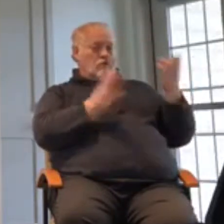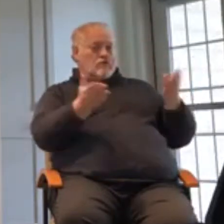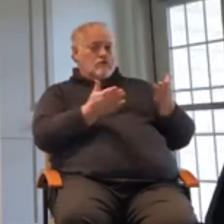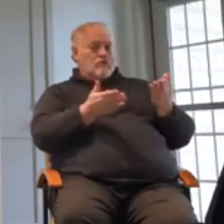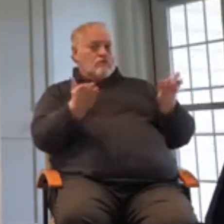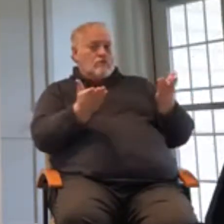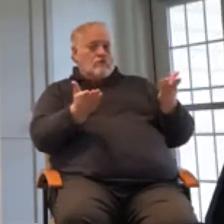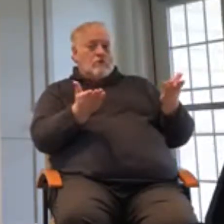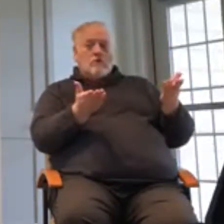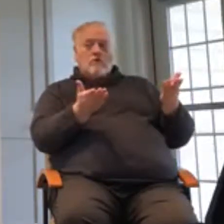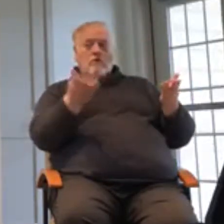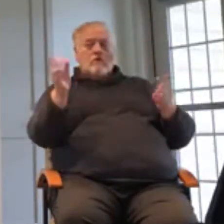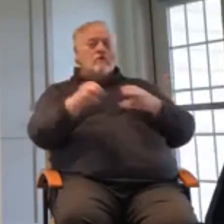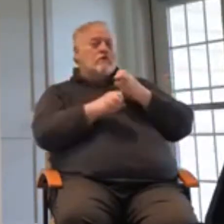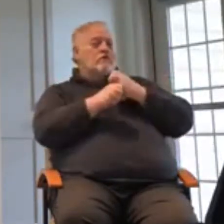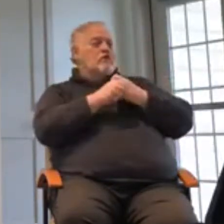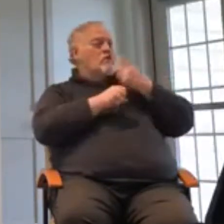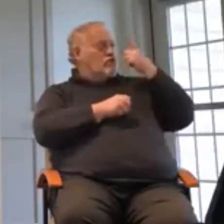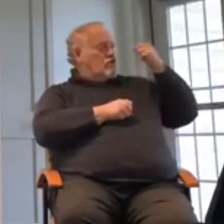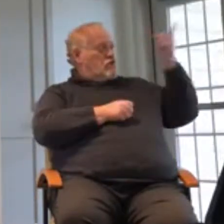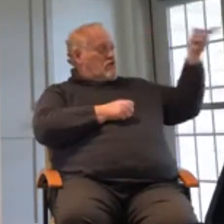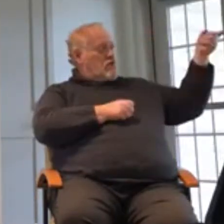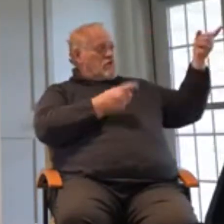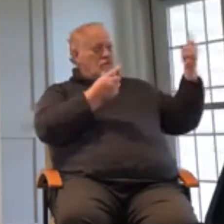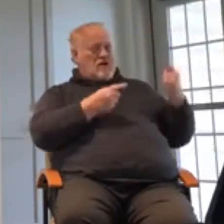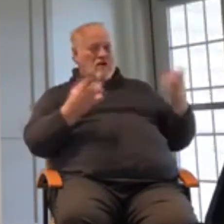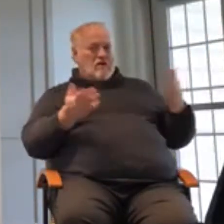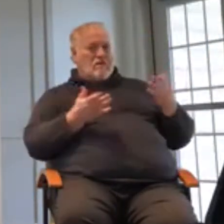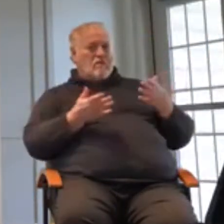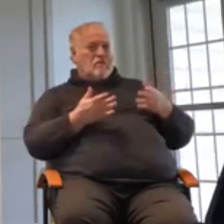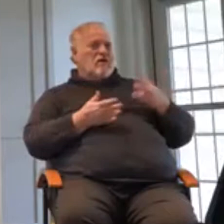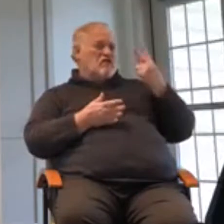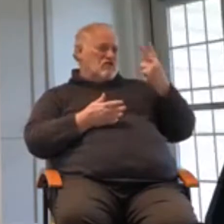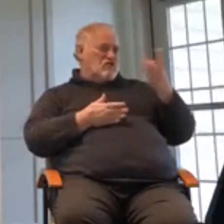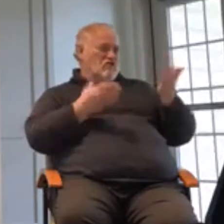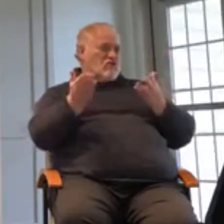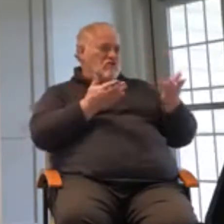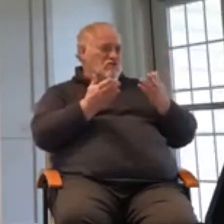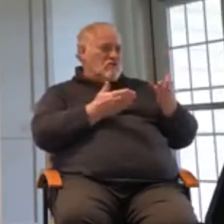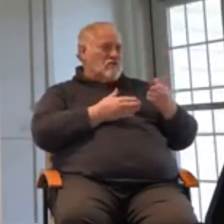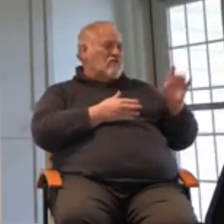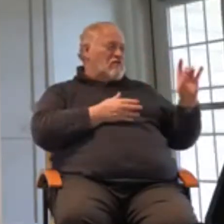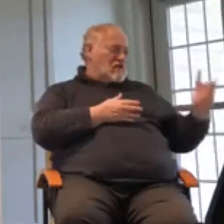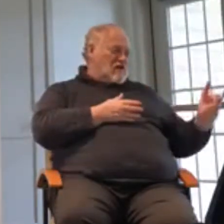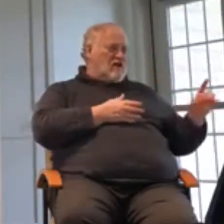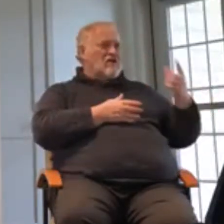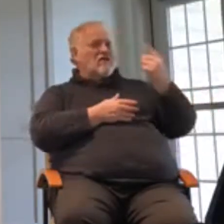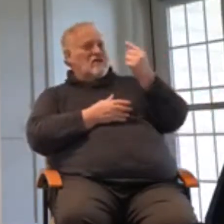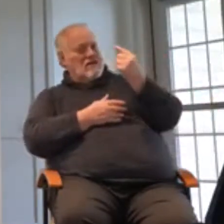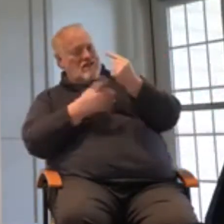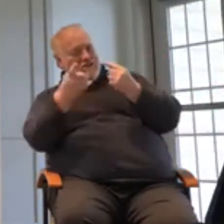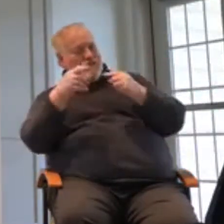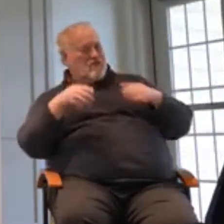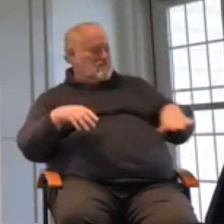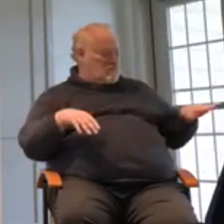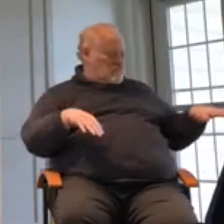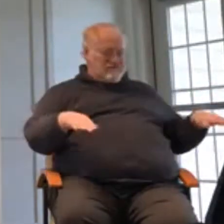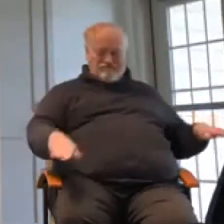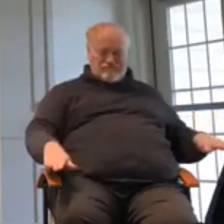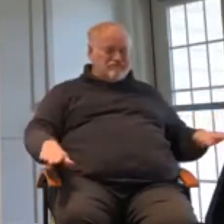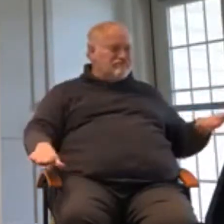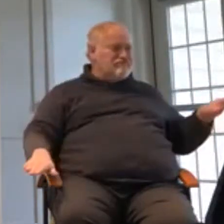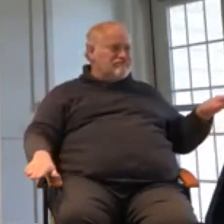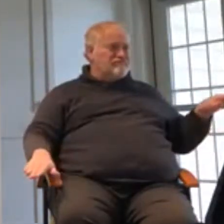o'clock service. It's just so hard for them to be at two services, being so young. And so we